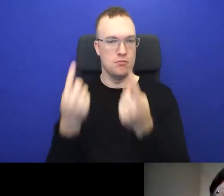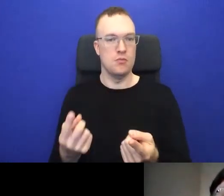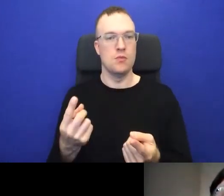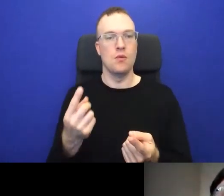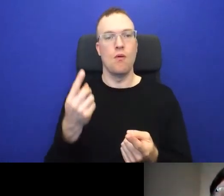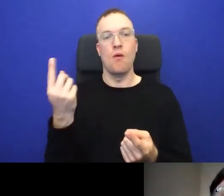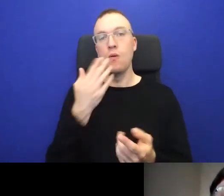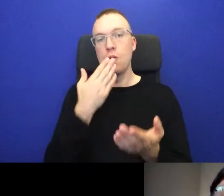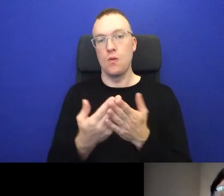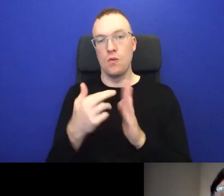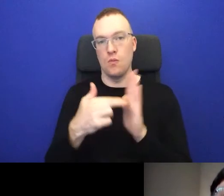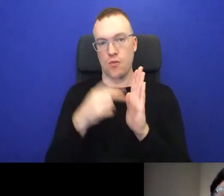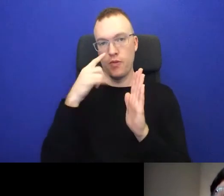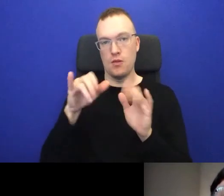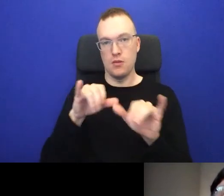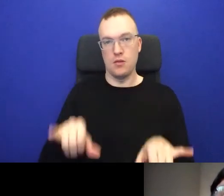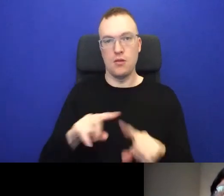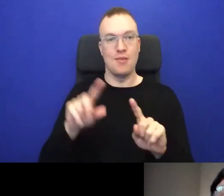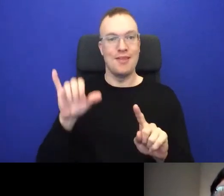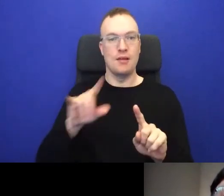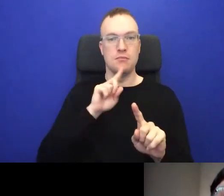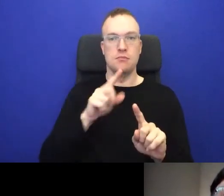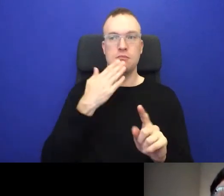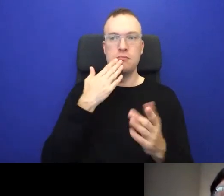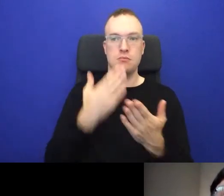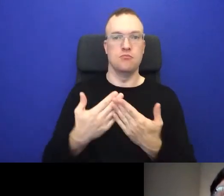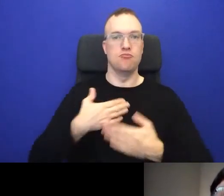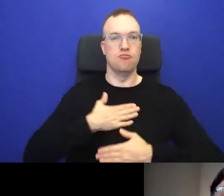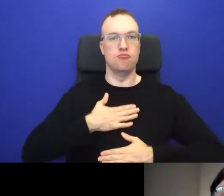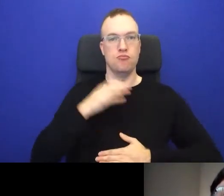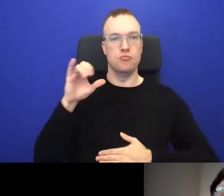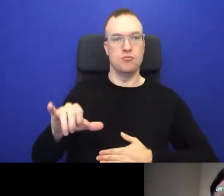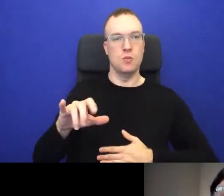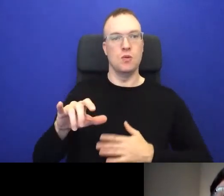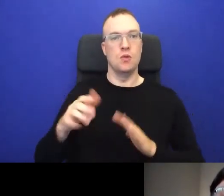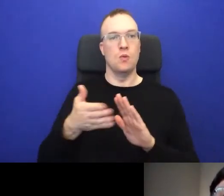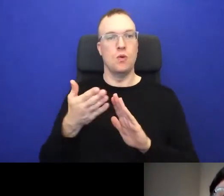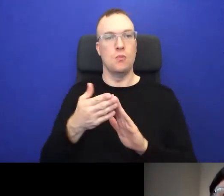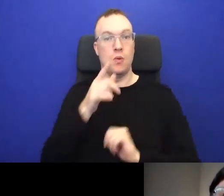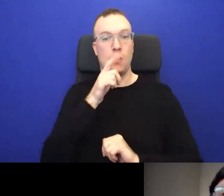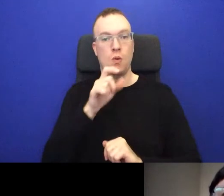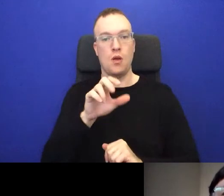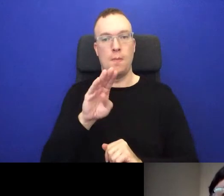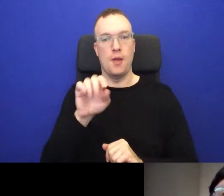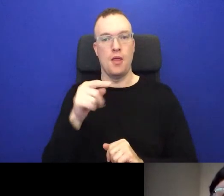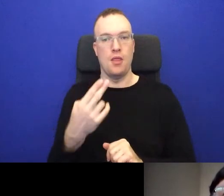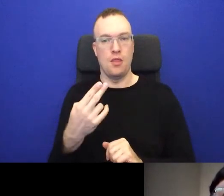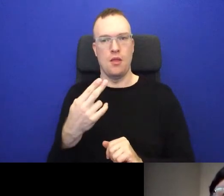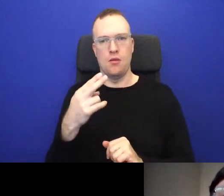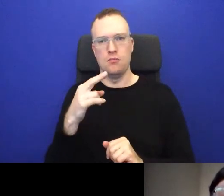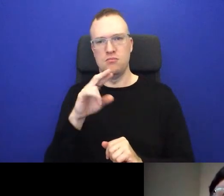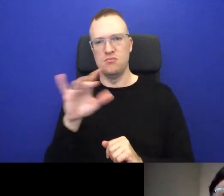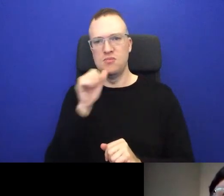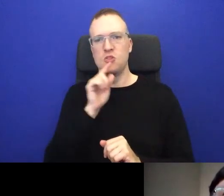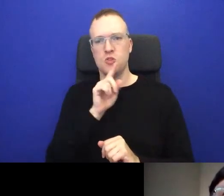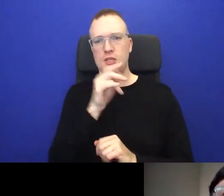enrollment for this summer, so yeah, that's been really pleasing. Run by Beth Rycombe, of course. So yes, that's still going